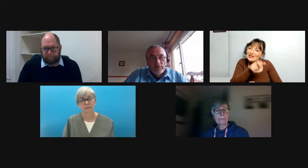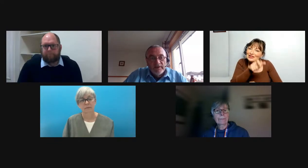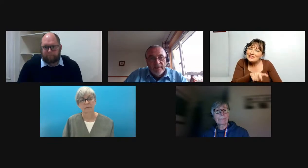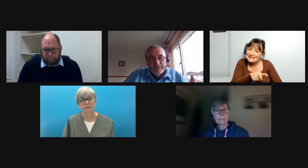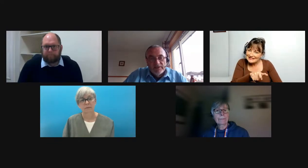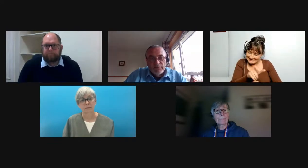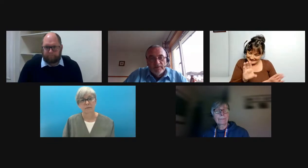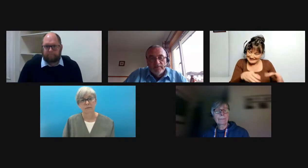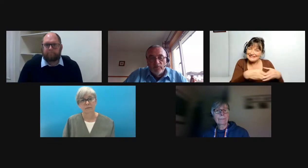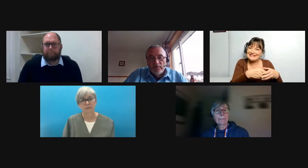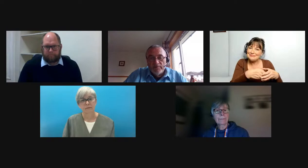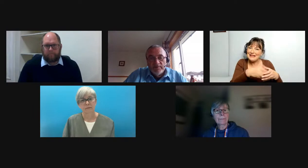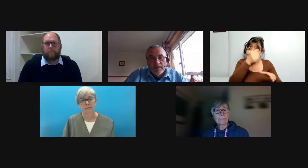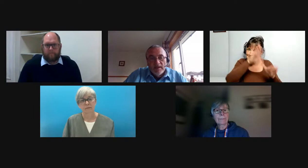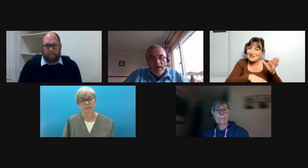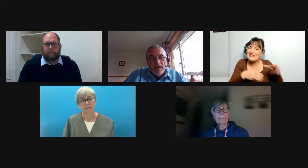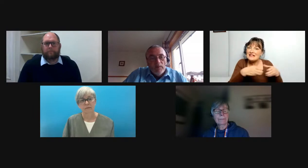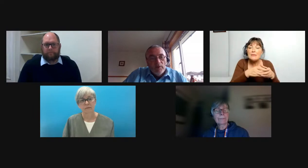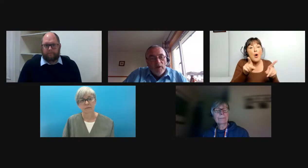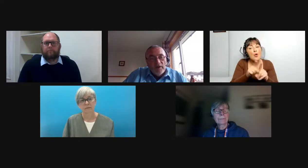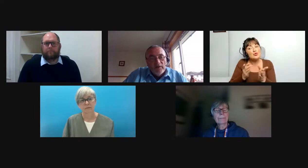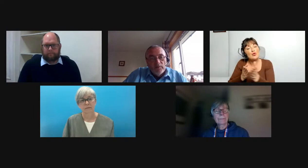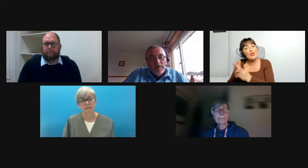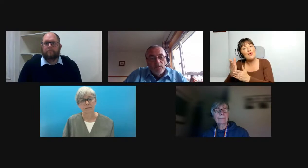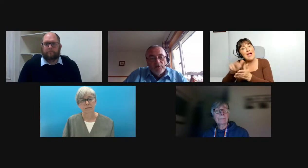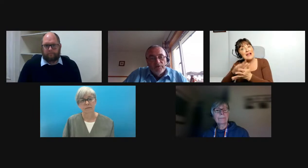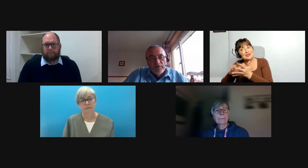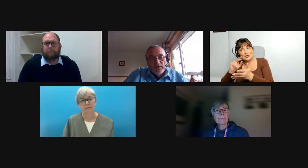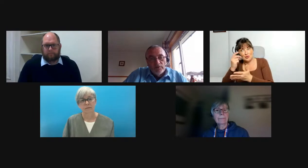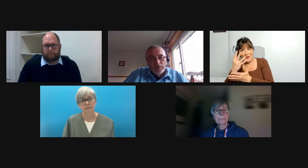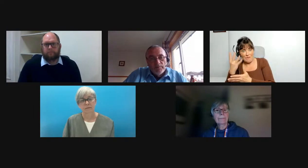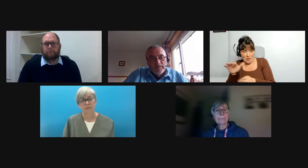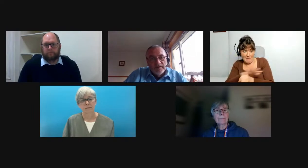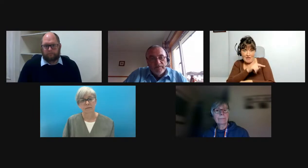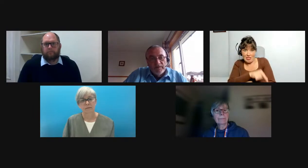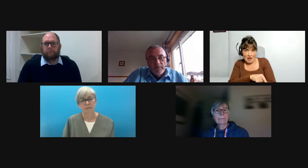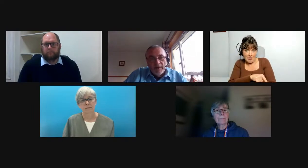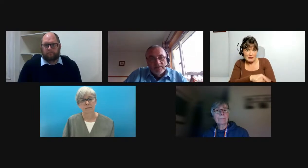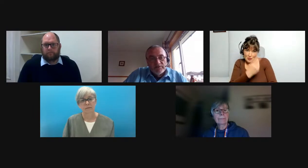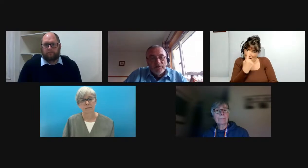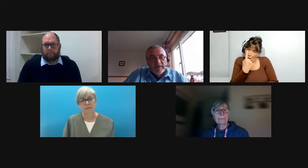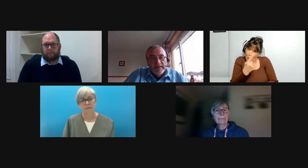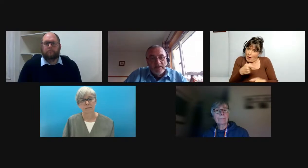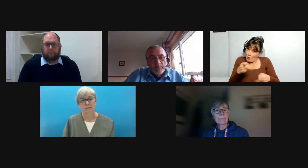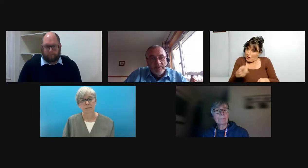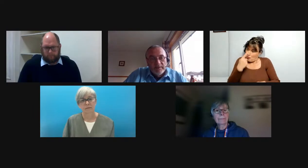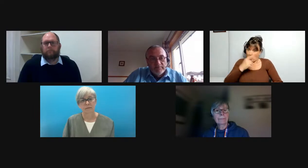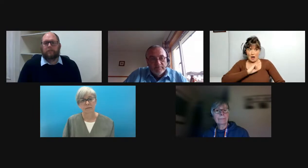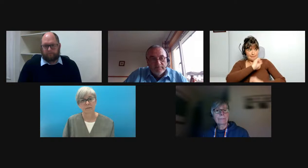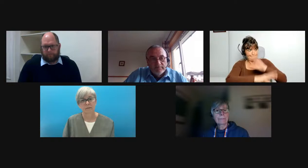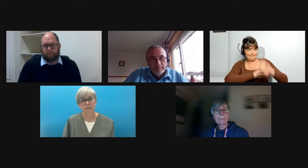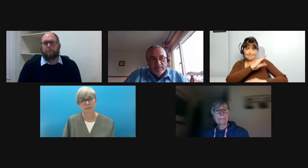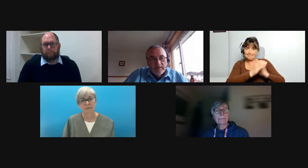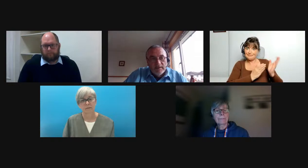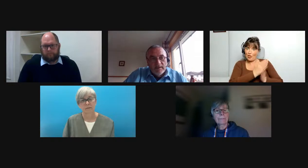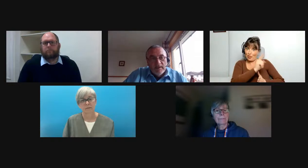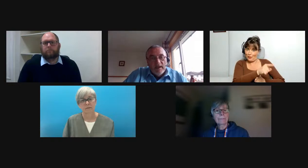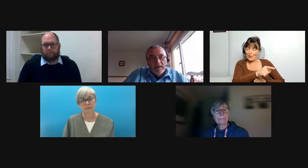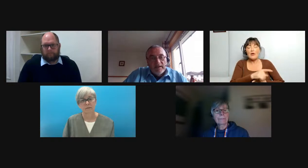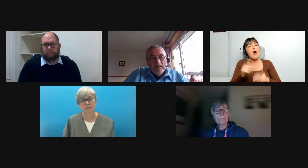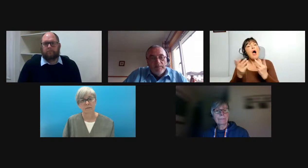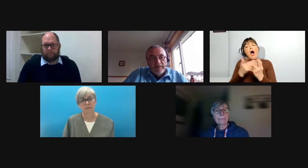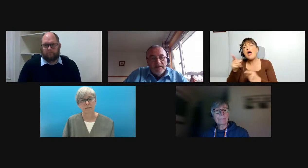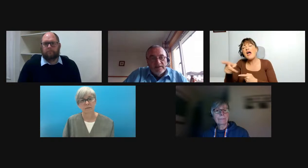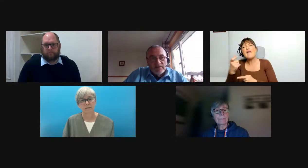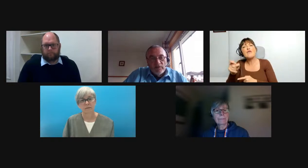and including the NHS 24. But another way in which you can also provide feedback is on Care Opinion.